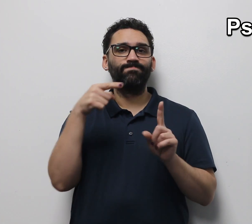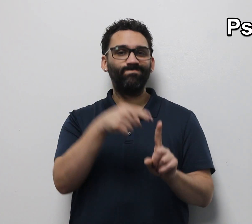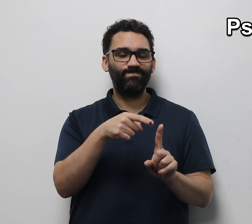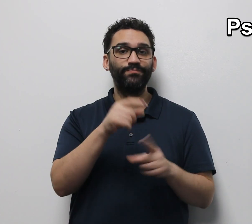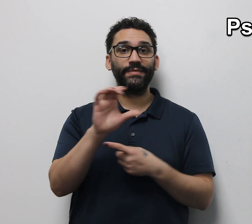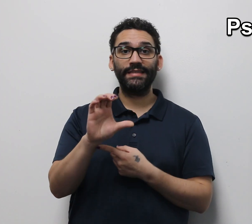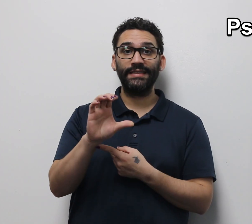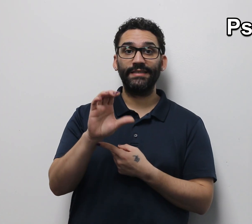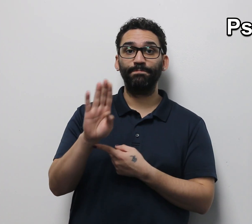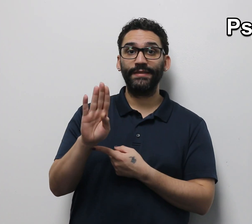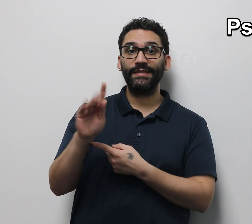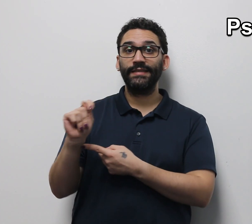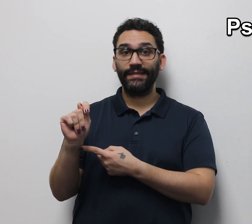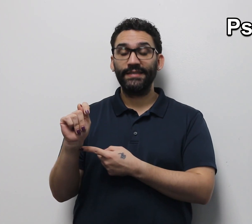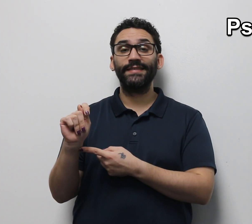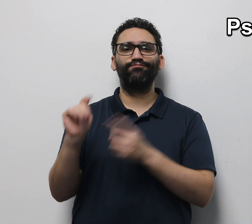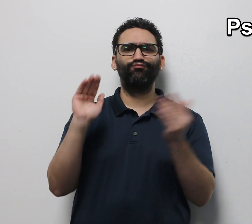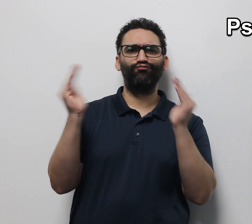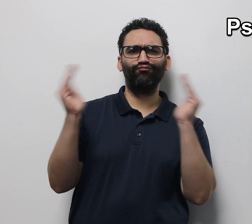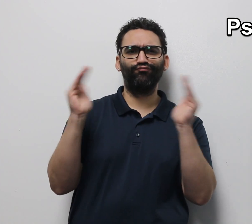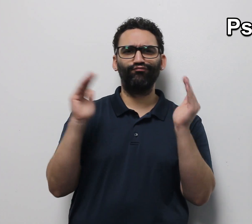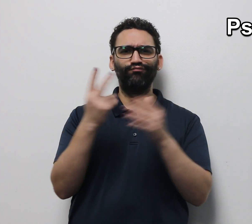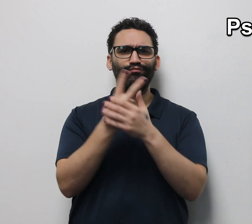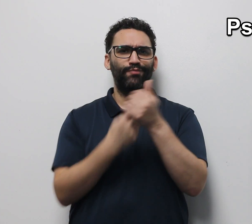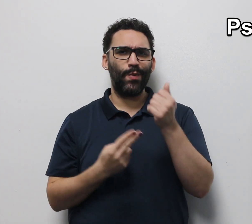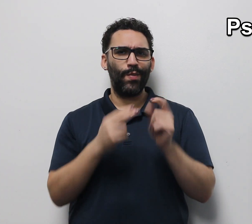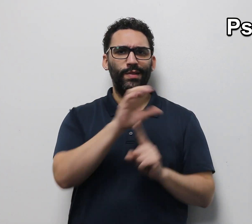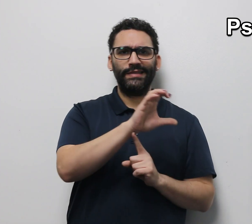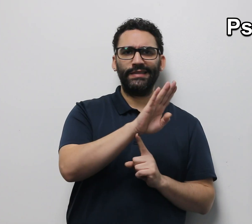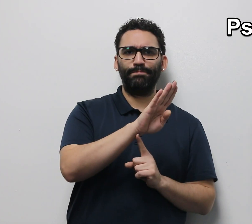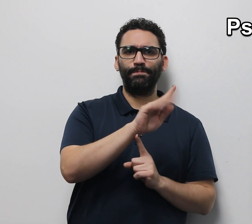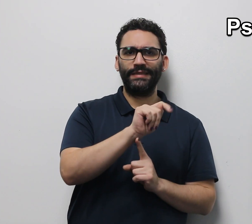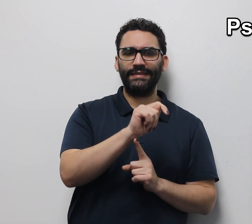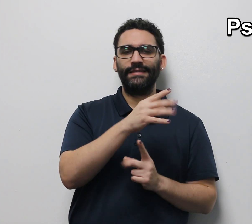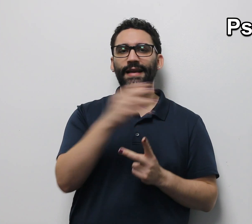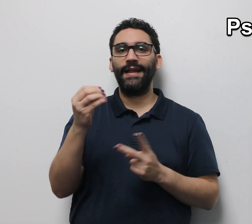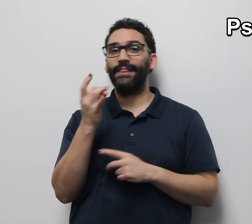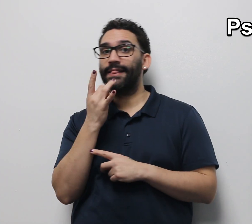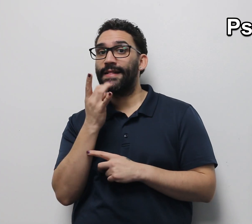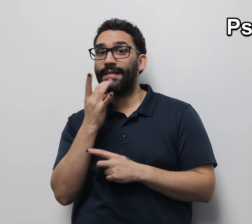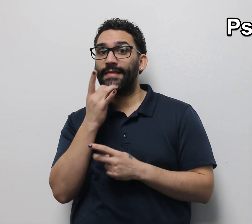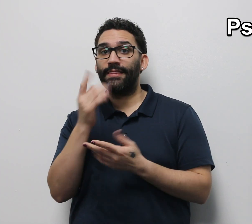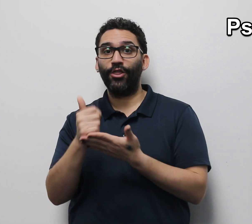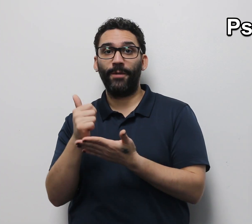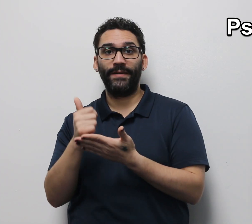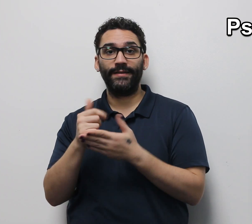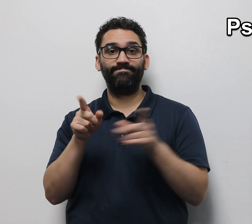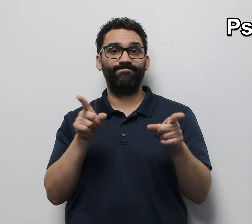I want to now compare CBT and light therapy.